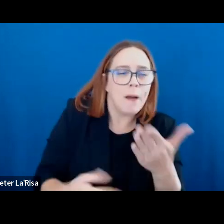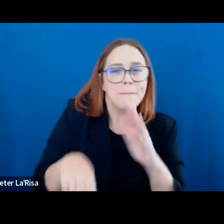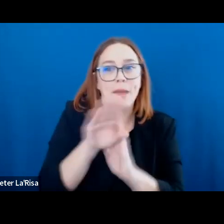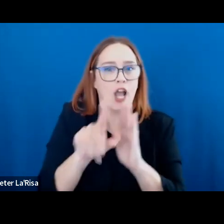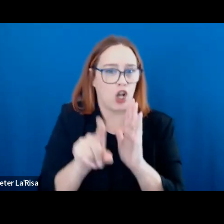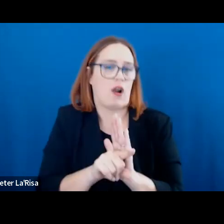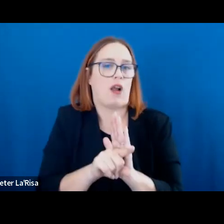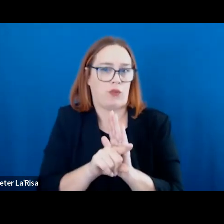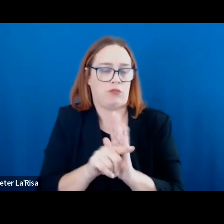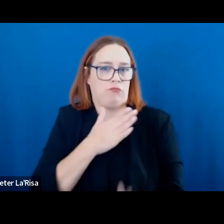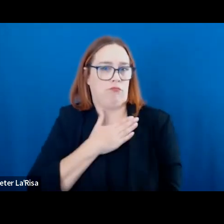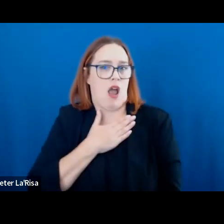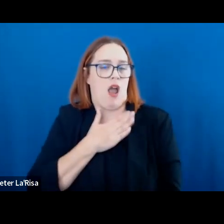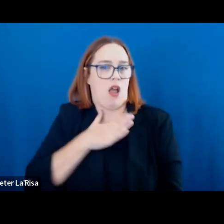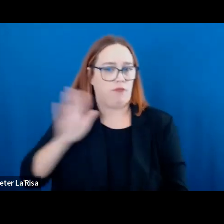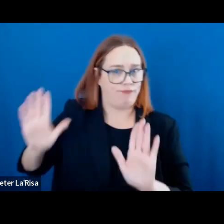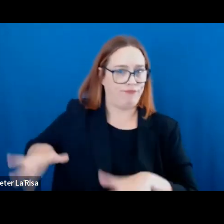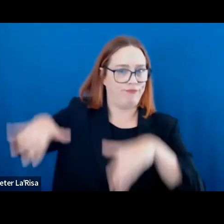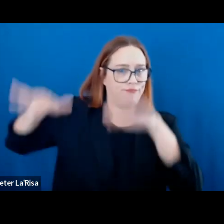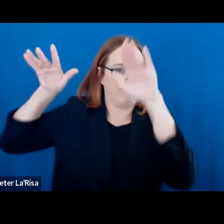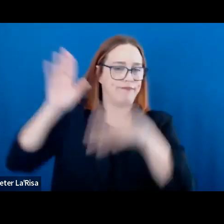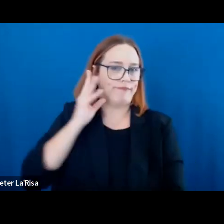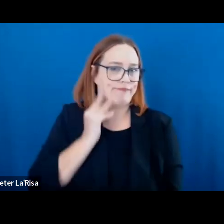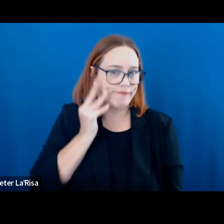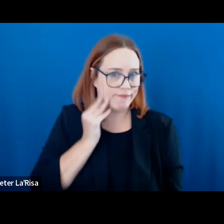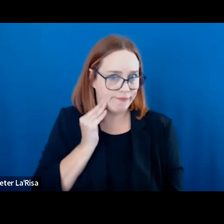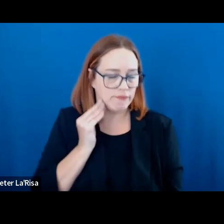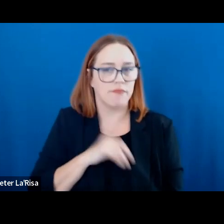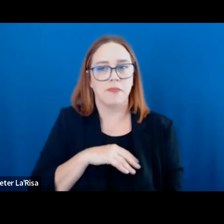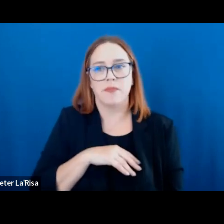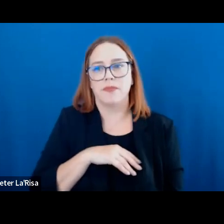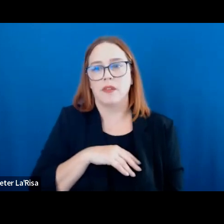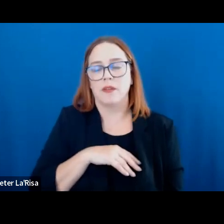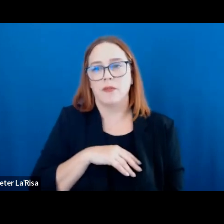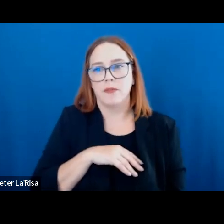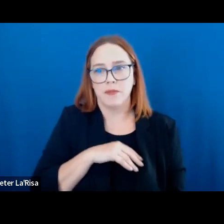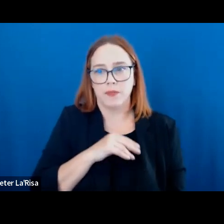my background, as I said, then